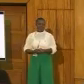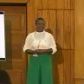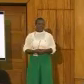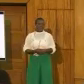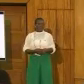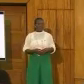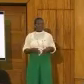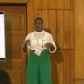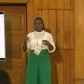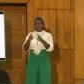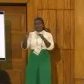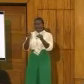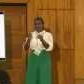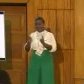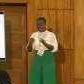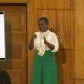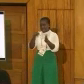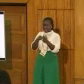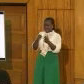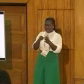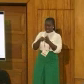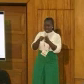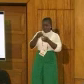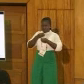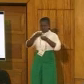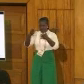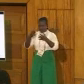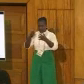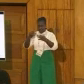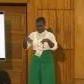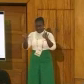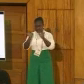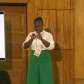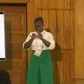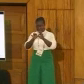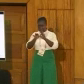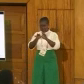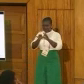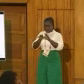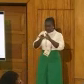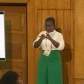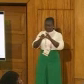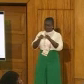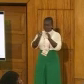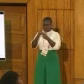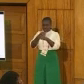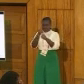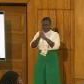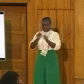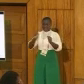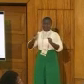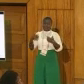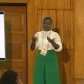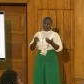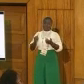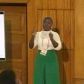Okay, so how does this inform basically the catalyzing integrated sustainable responses, which is the theme